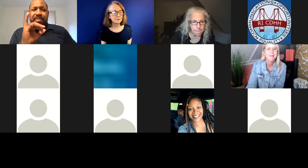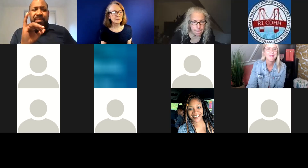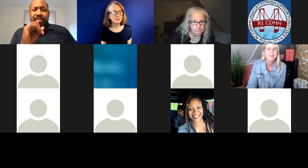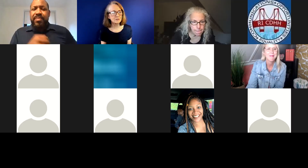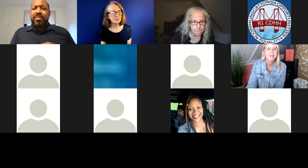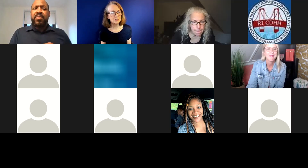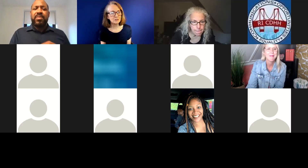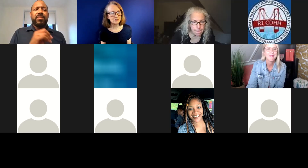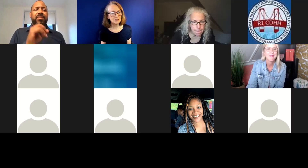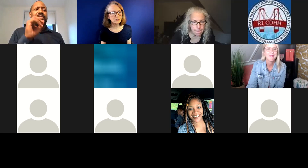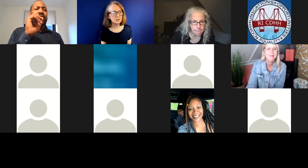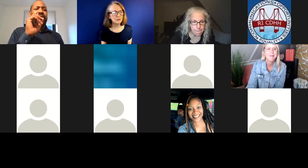This is really strange.